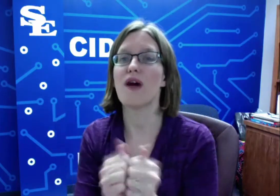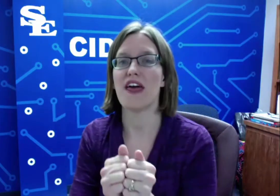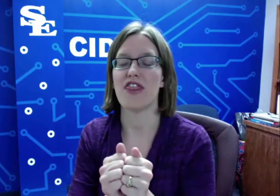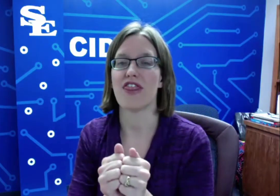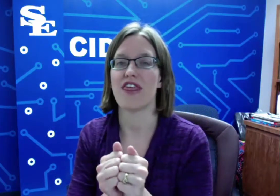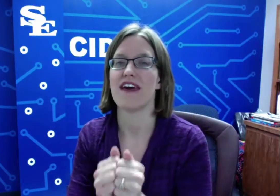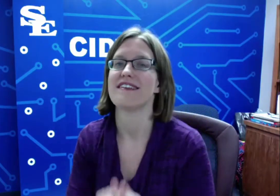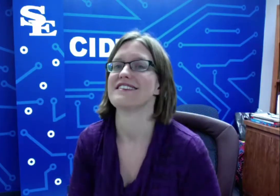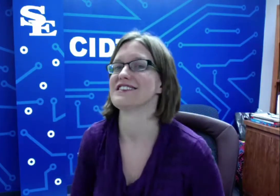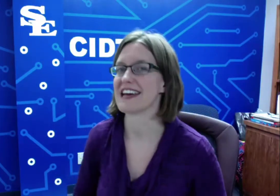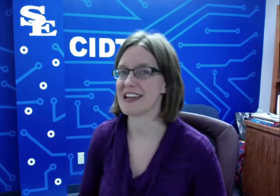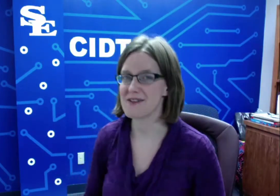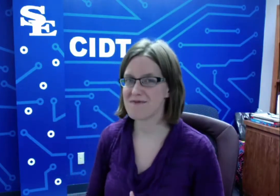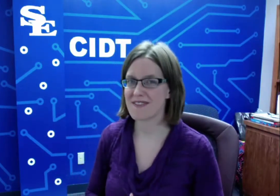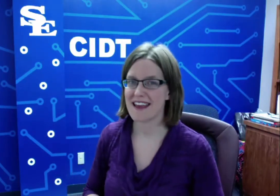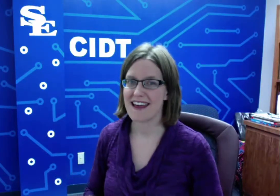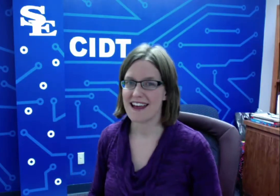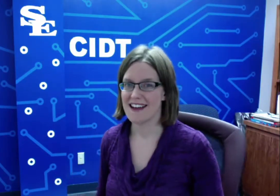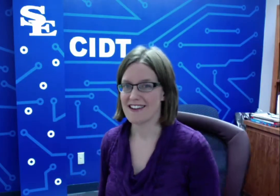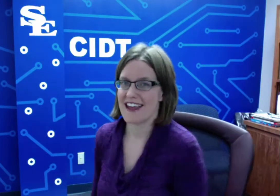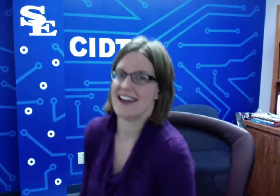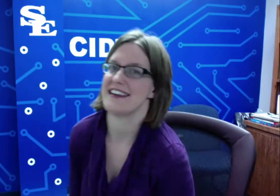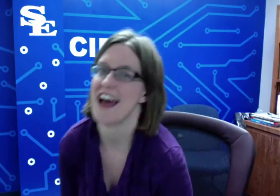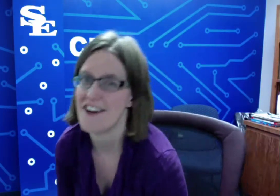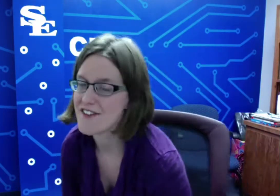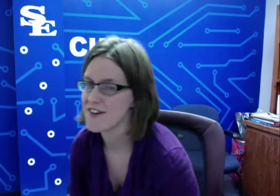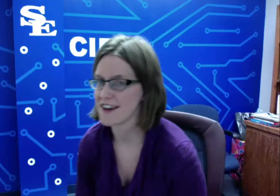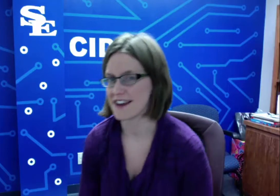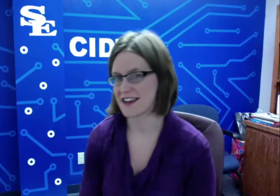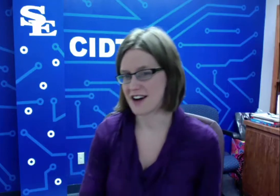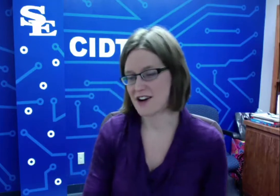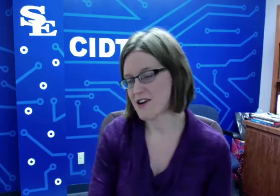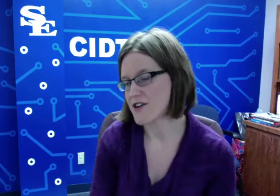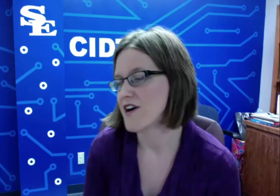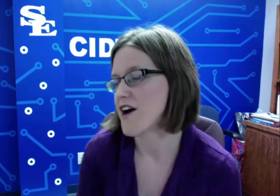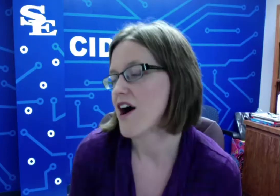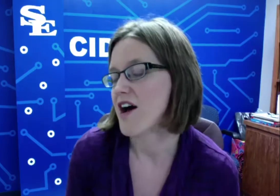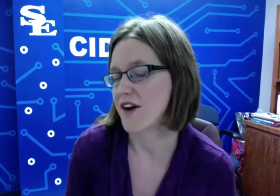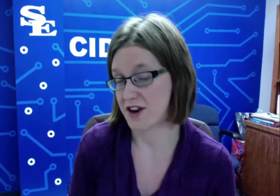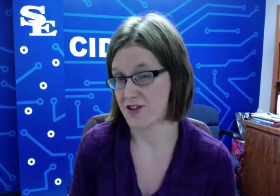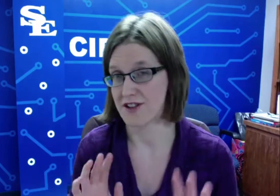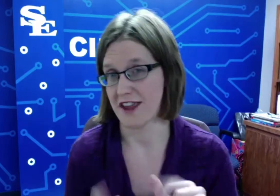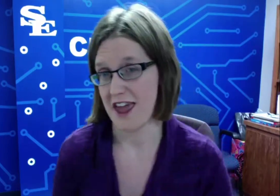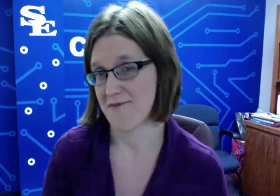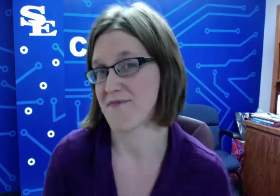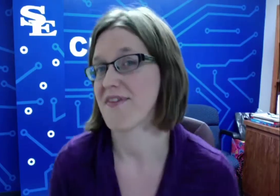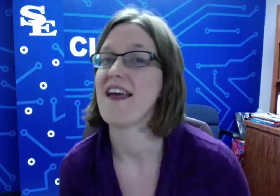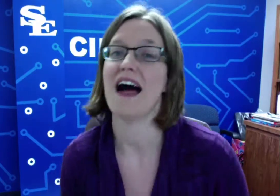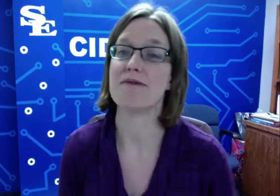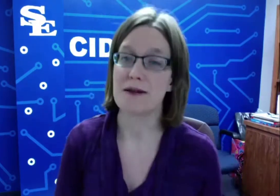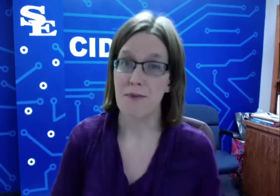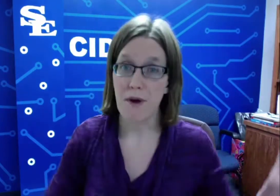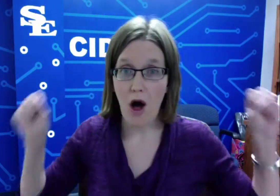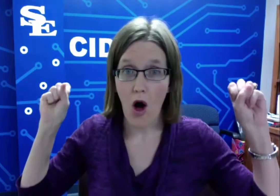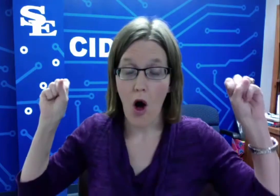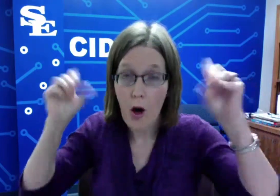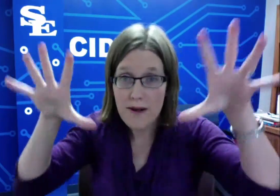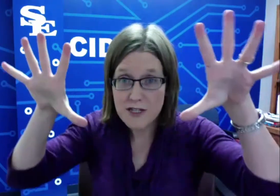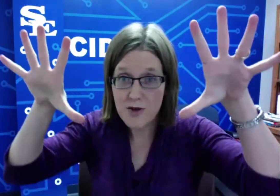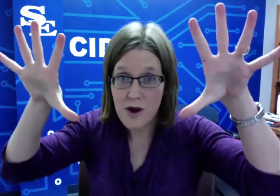With. Did you get them? Okay, now we're gonna do a little game. I'm gonna put a whole bunch of